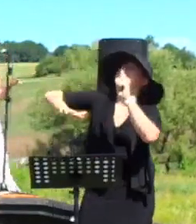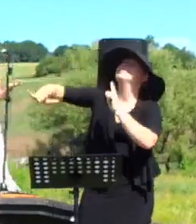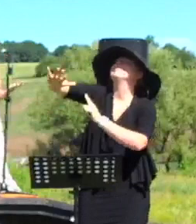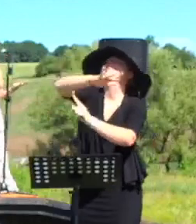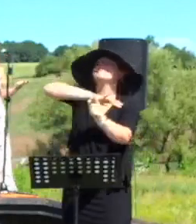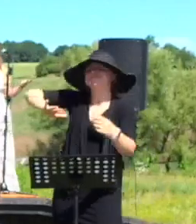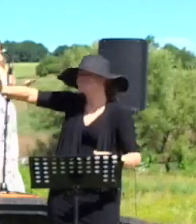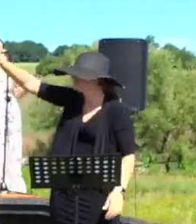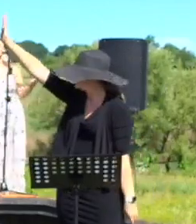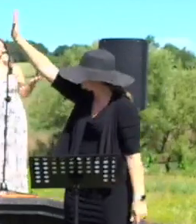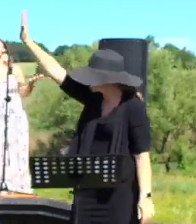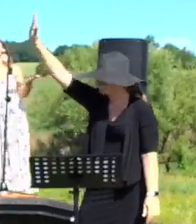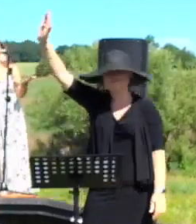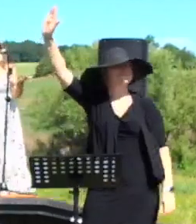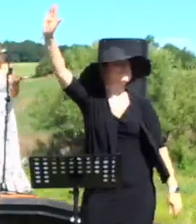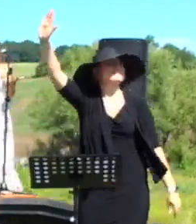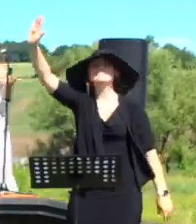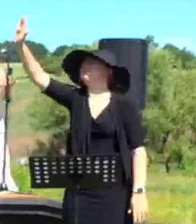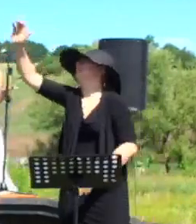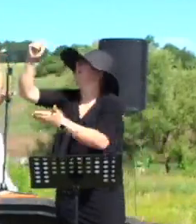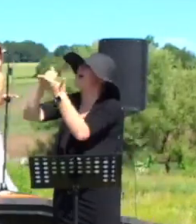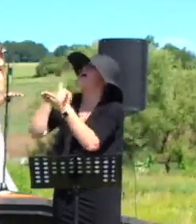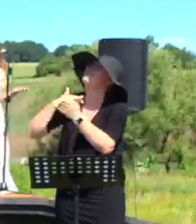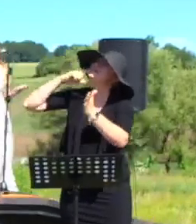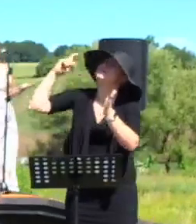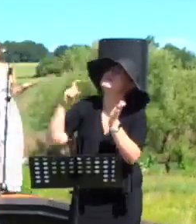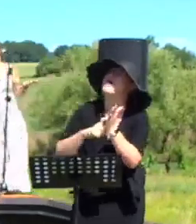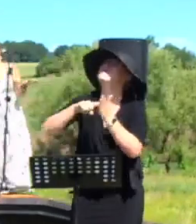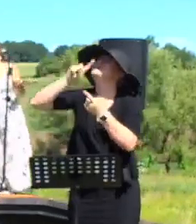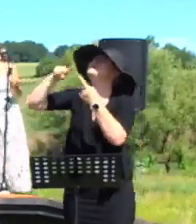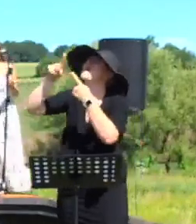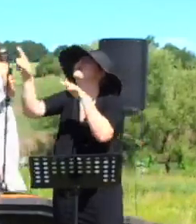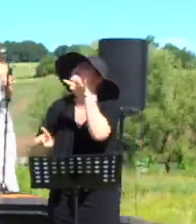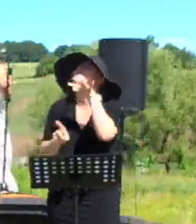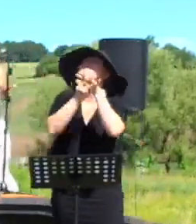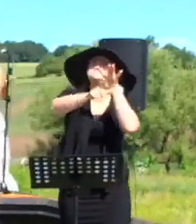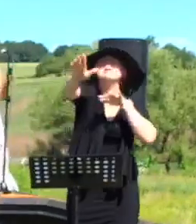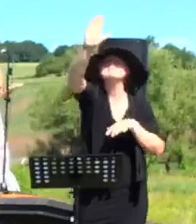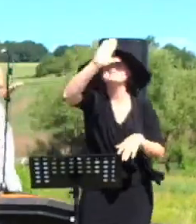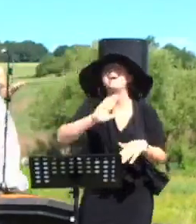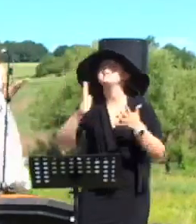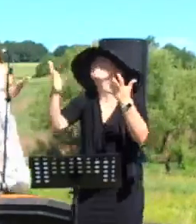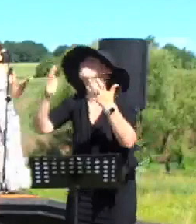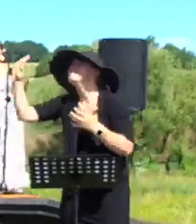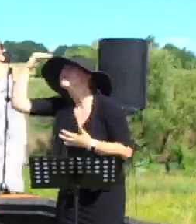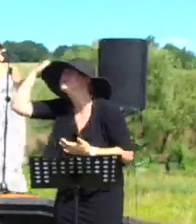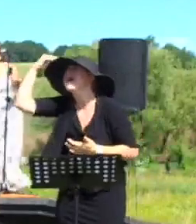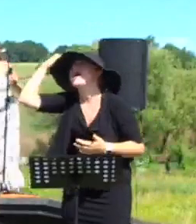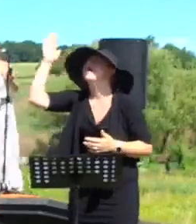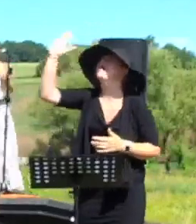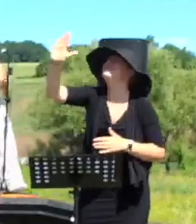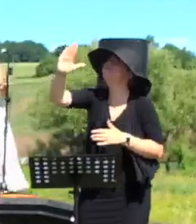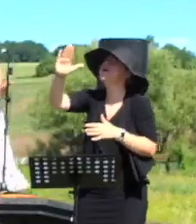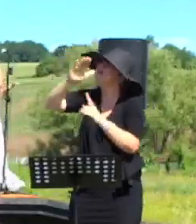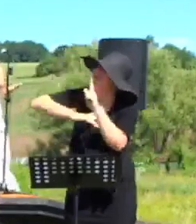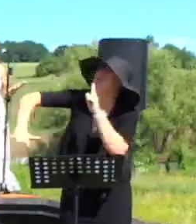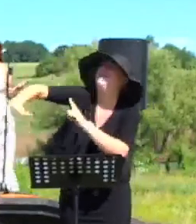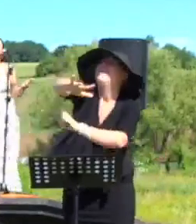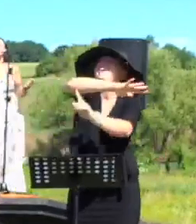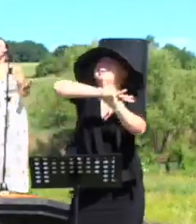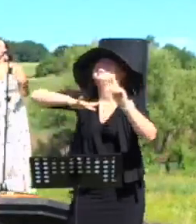glory of your goodness. Let us become more aware of